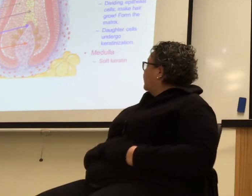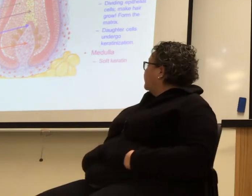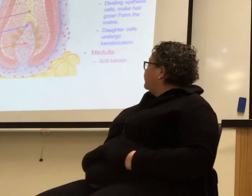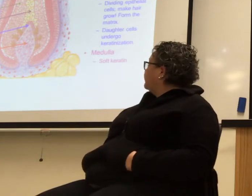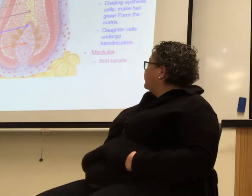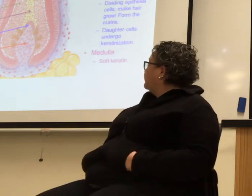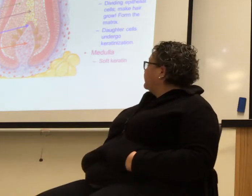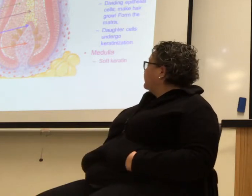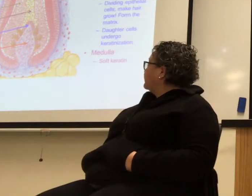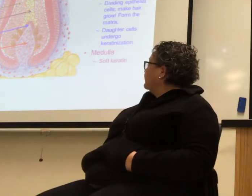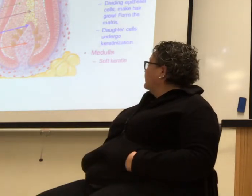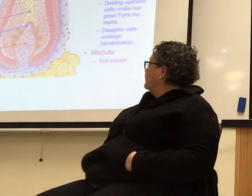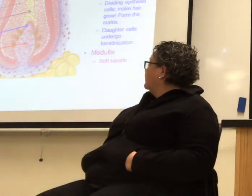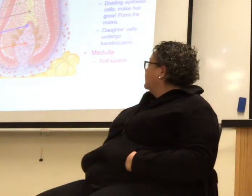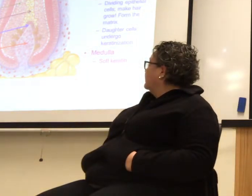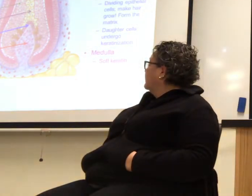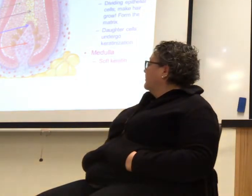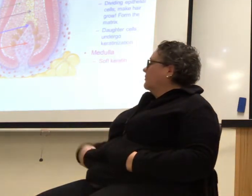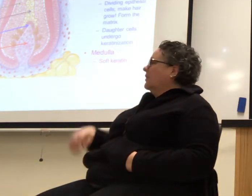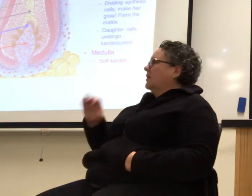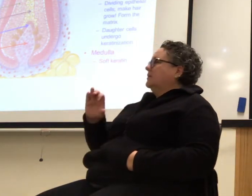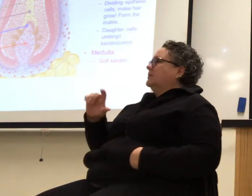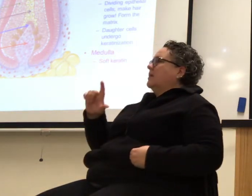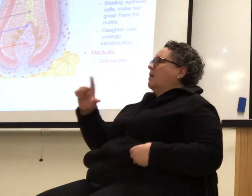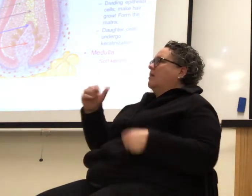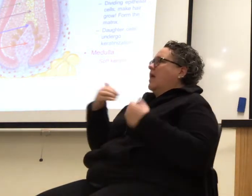Where the cells have soft keratin.